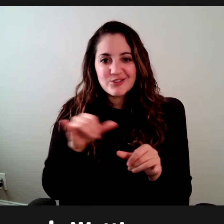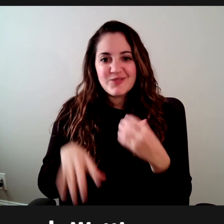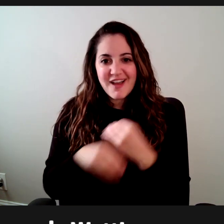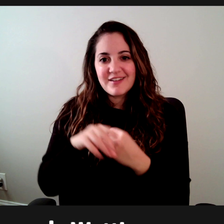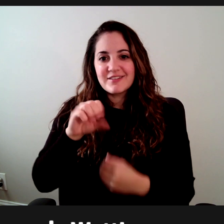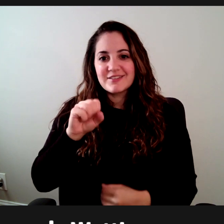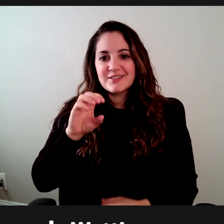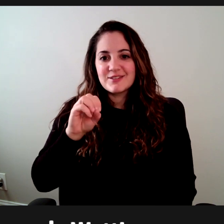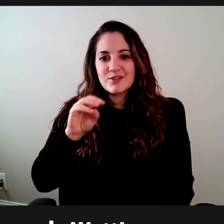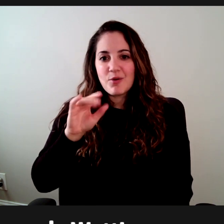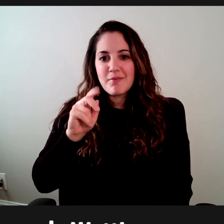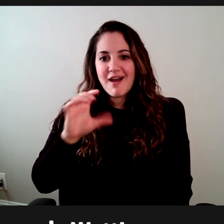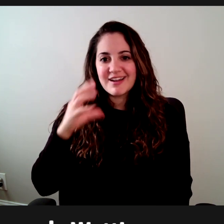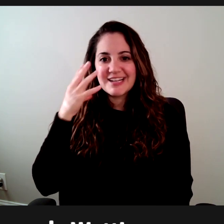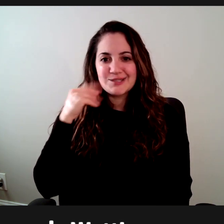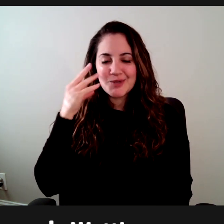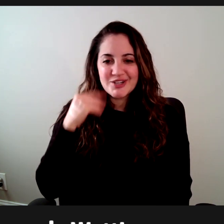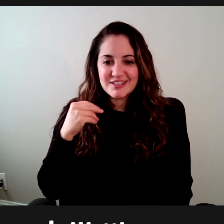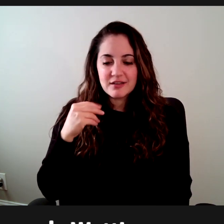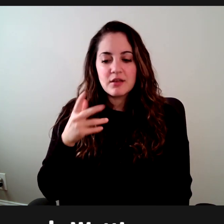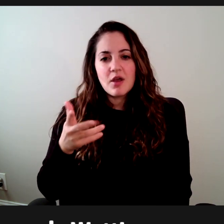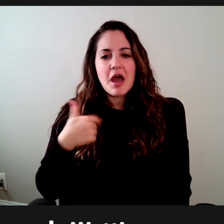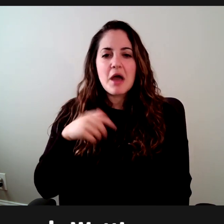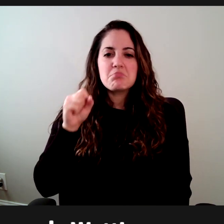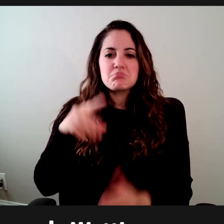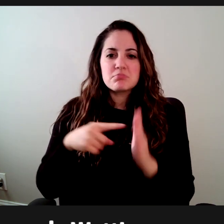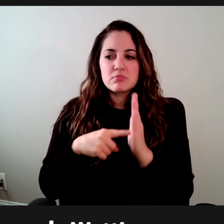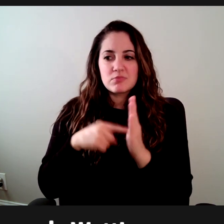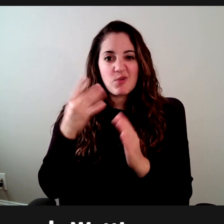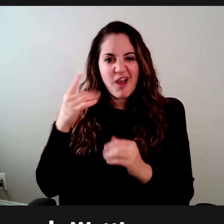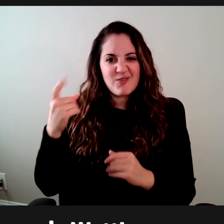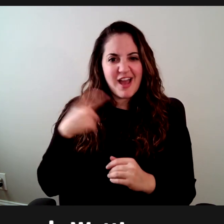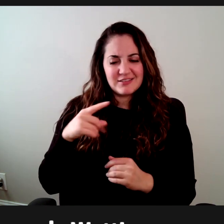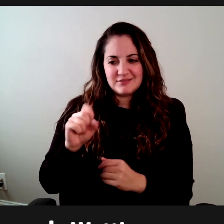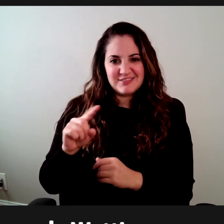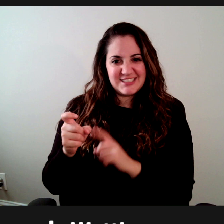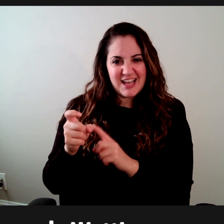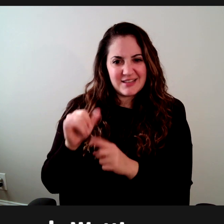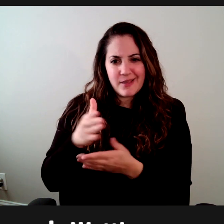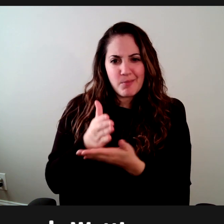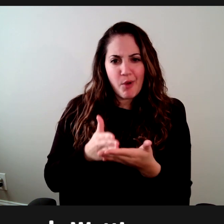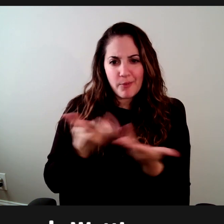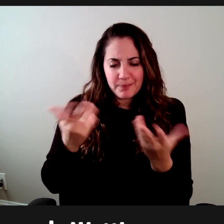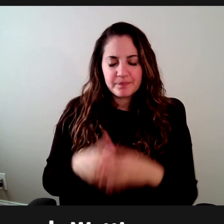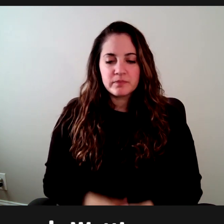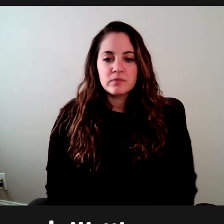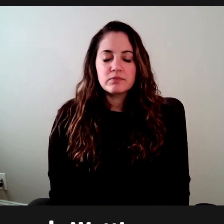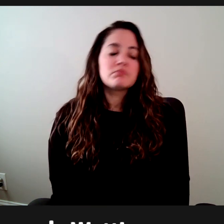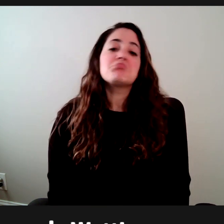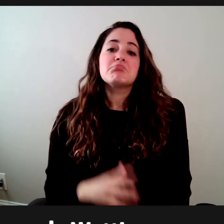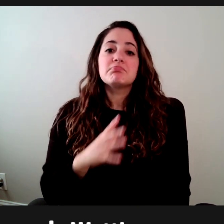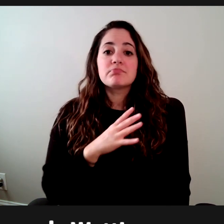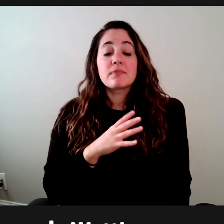that I spoke of before. So let's see if I can give you a little bit of an example, as you're asking about what is the sex piece